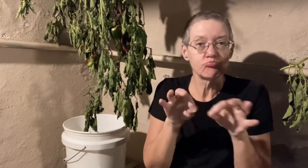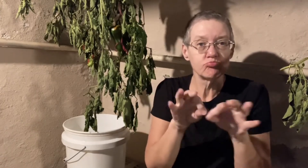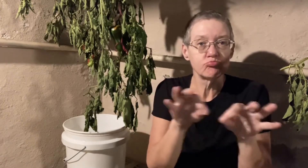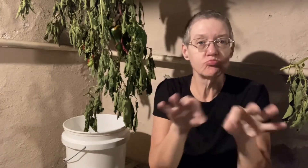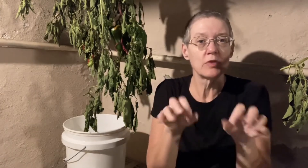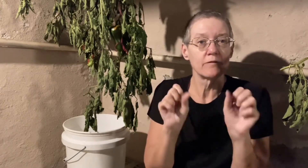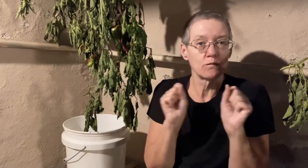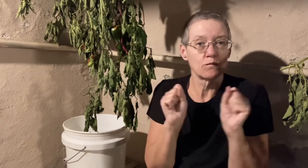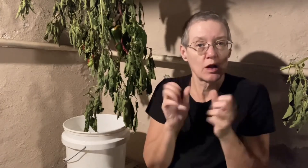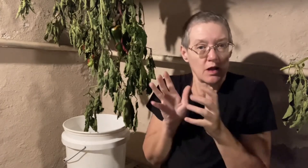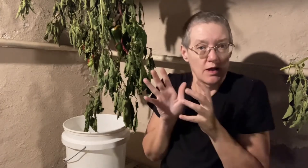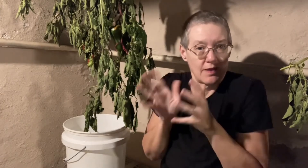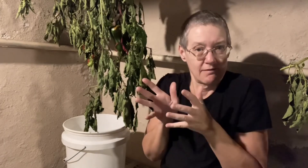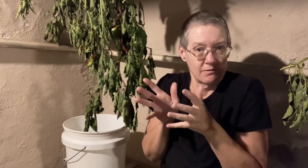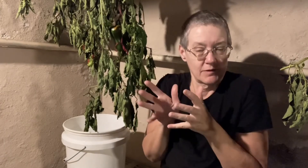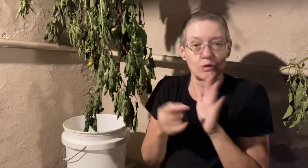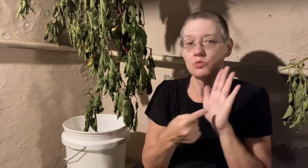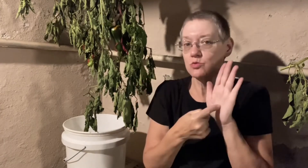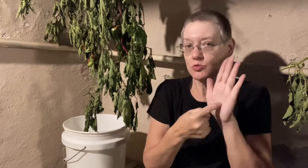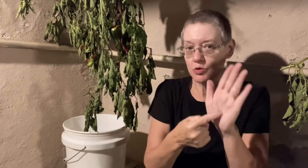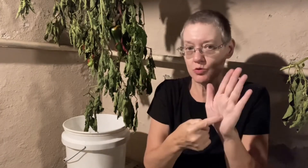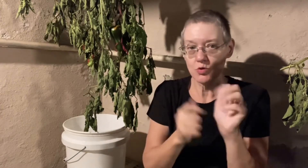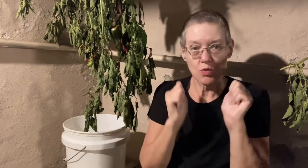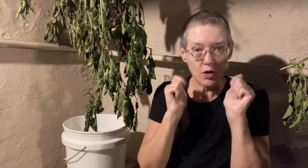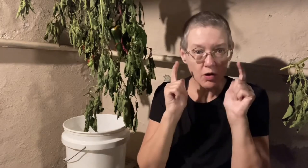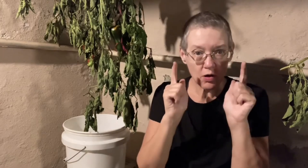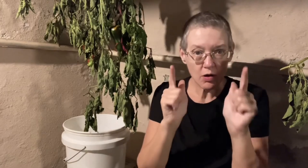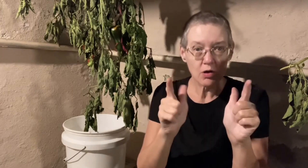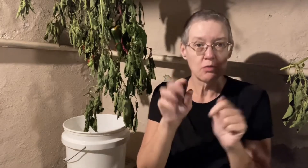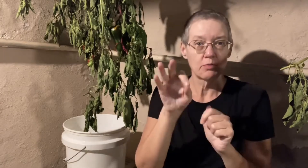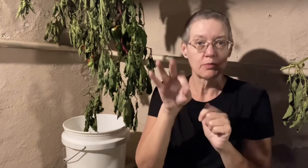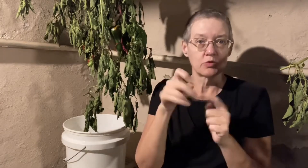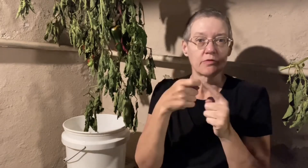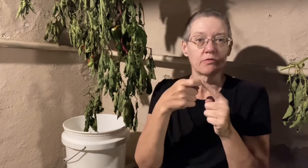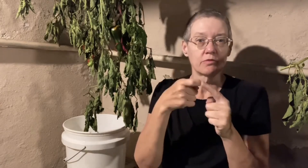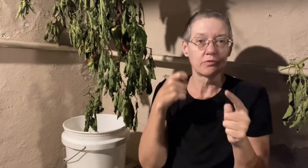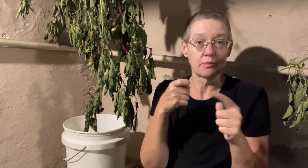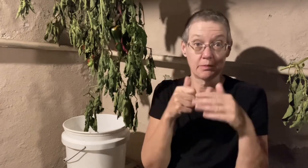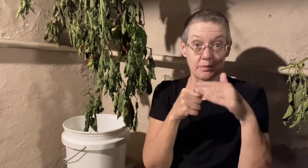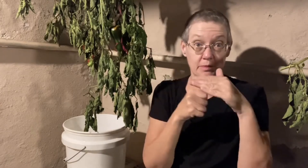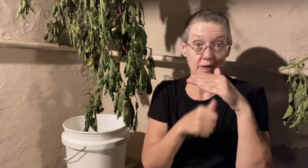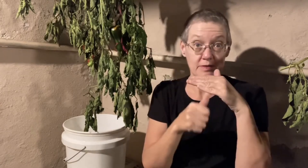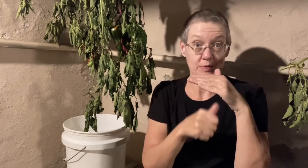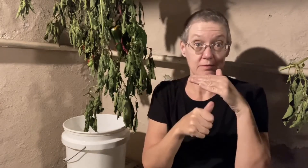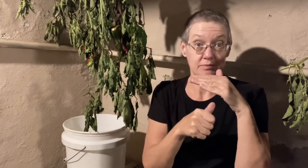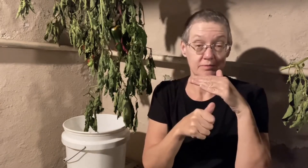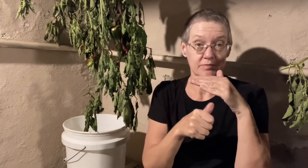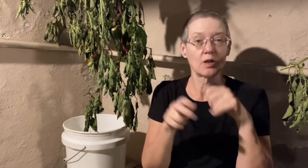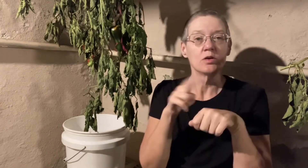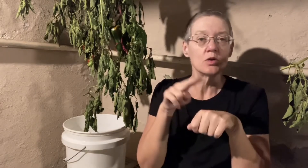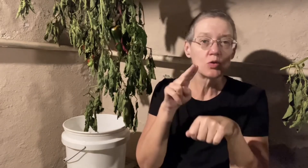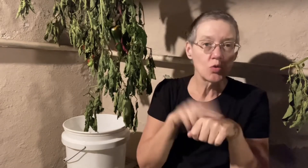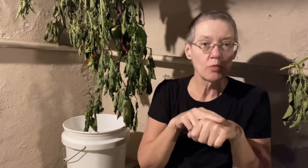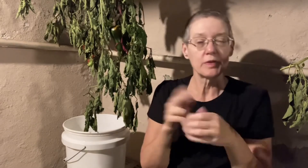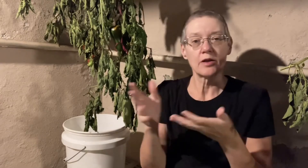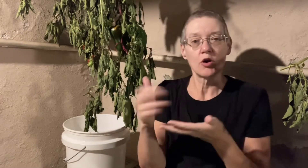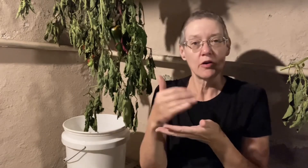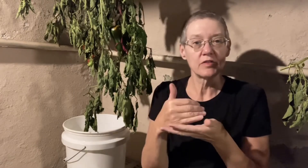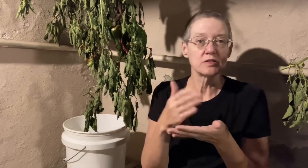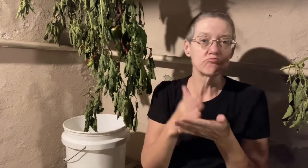past down here, I washed and left them in the refrigerator so I can show you all the red peppers at one time that we harvested from the